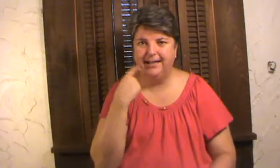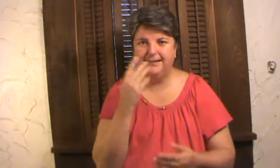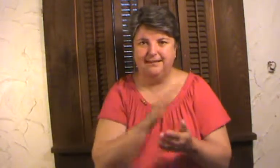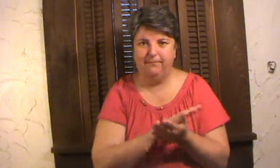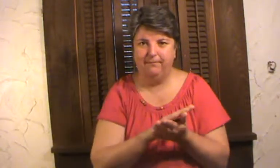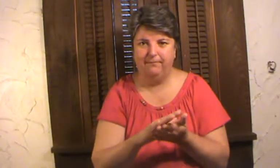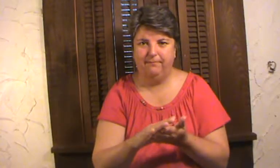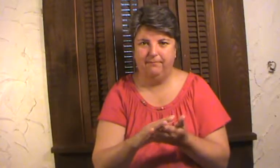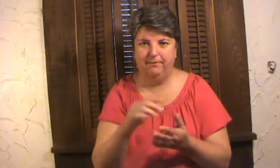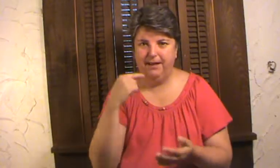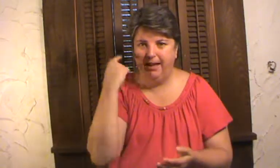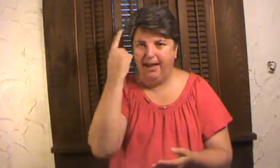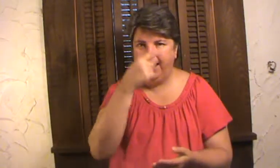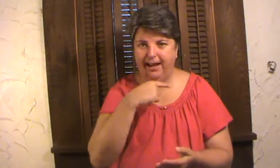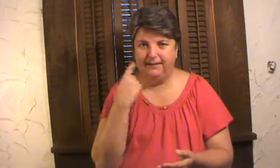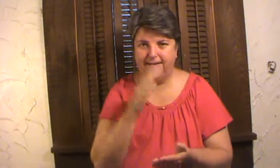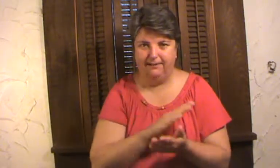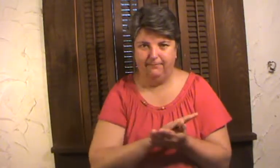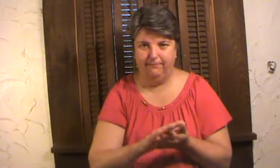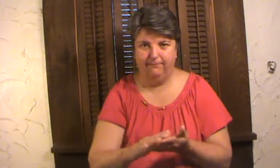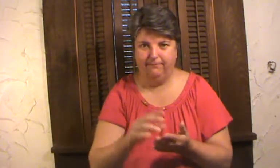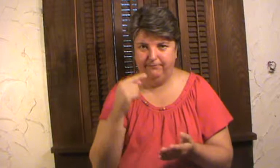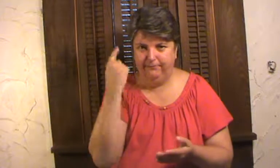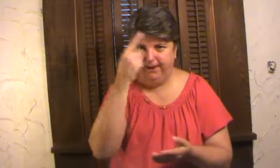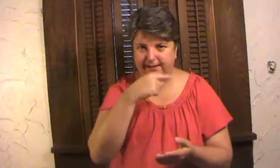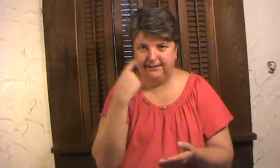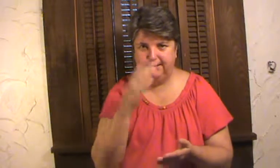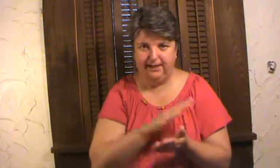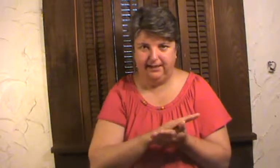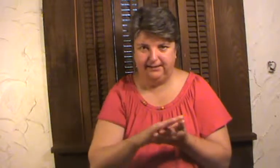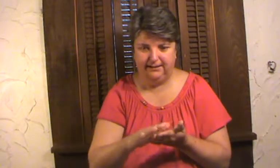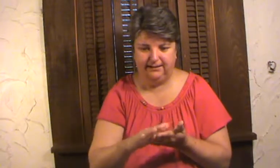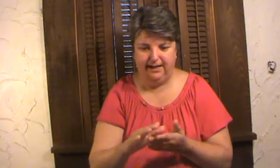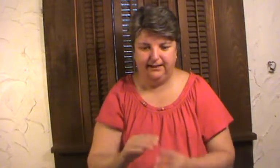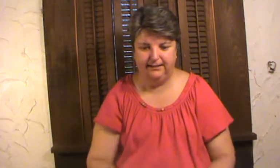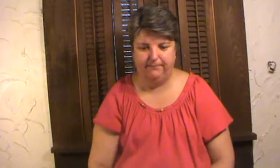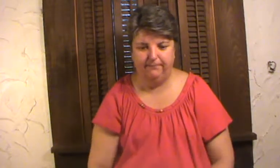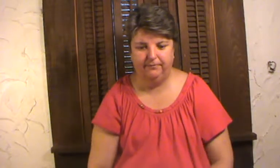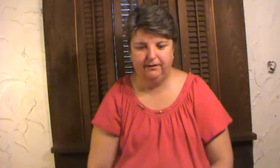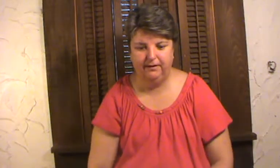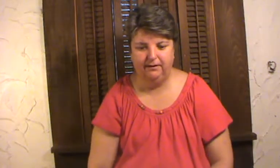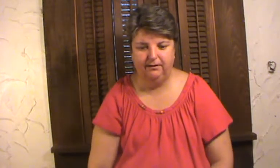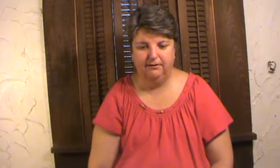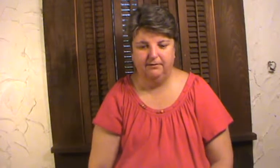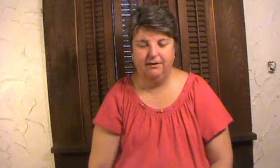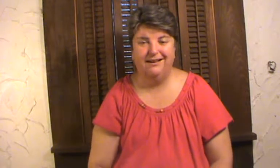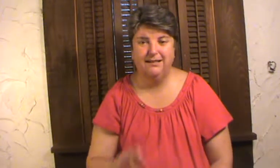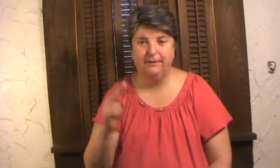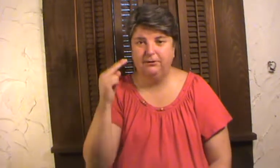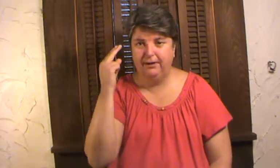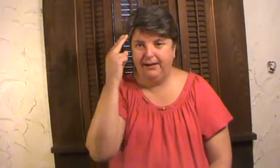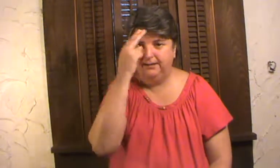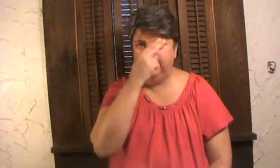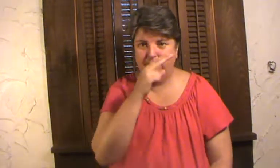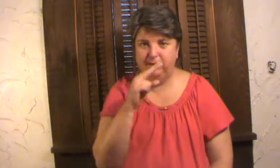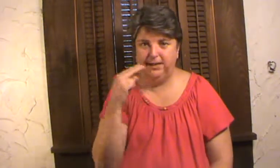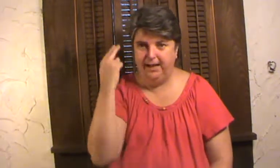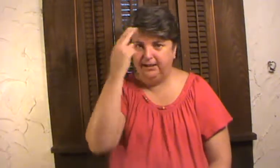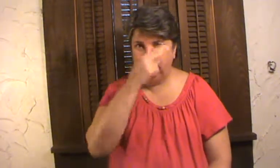Handsome, handsome. Face, nice. That's handsome. Some people do handsome with an H, so they